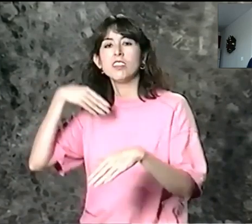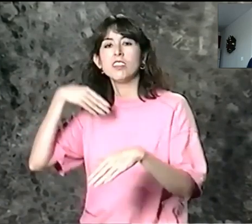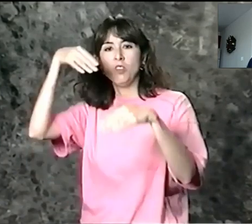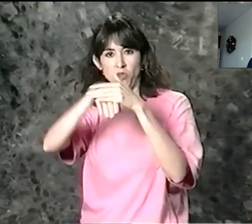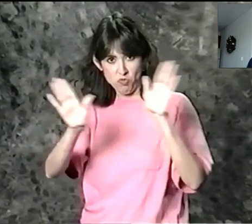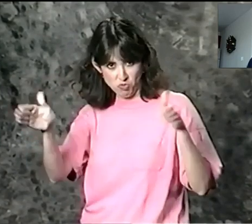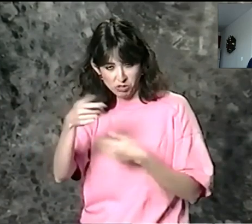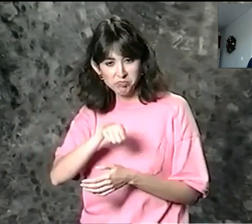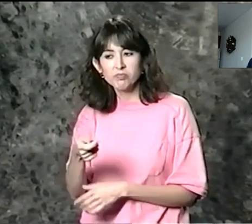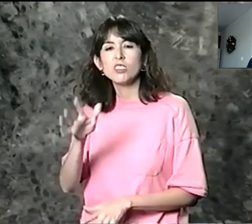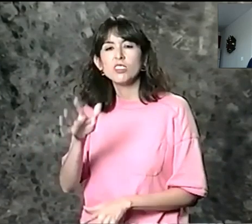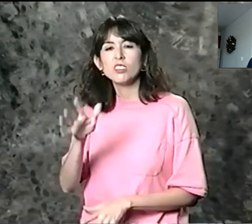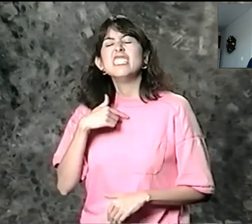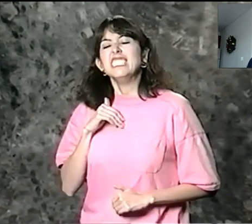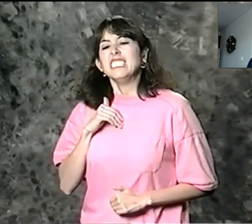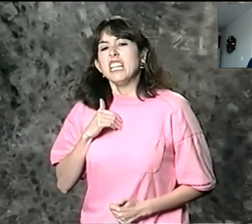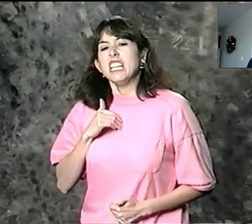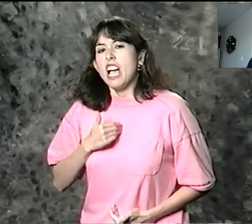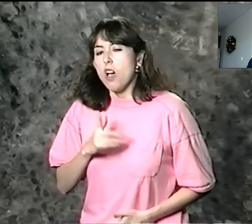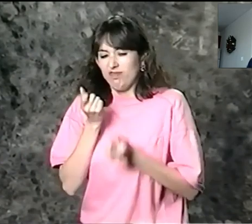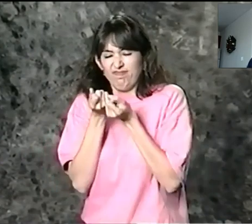So I went in, checked in, got my room keys.